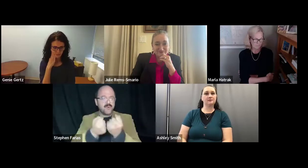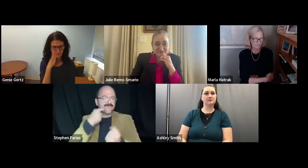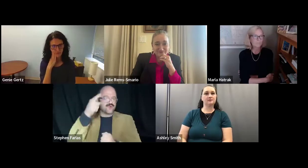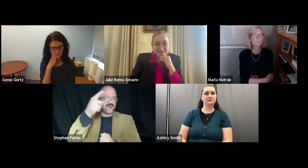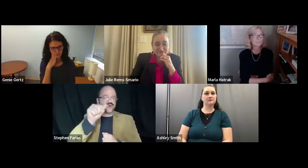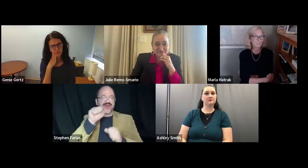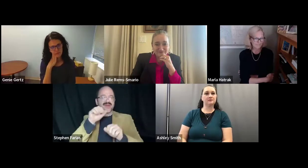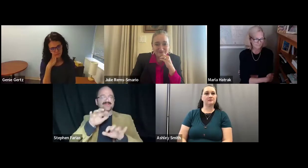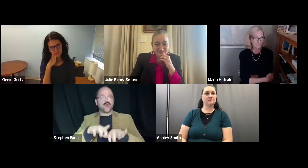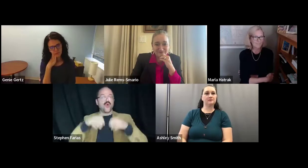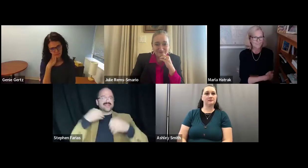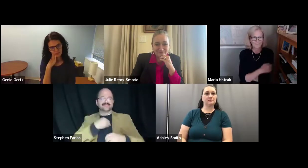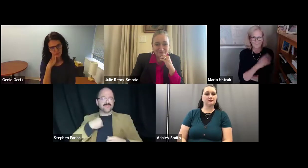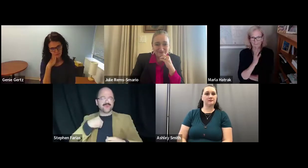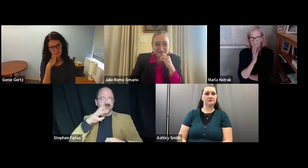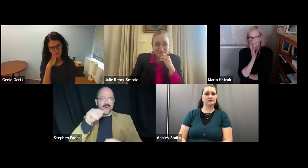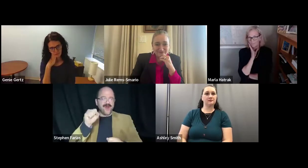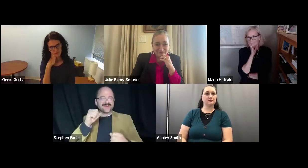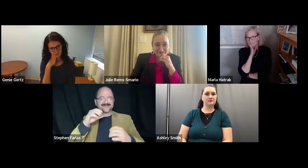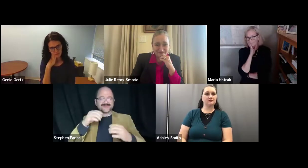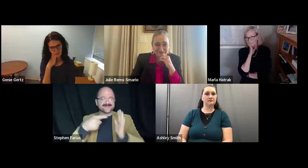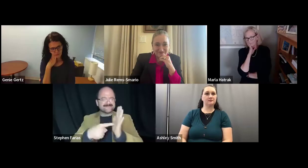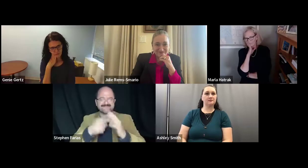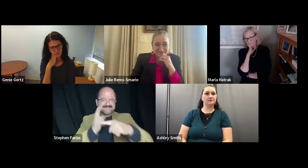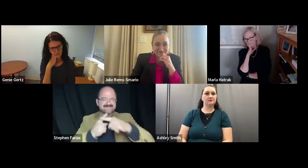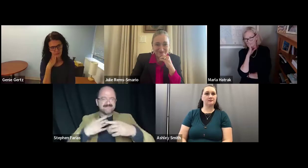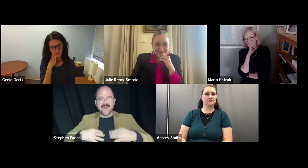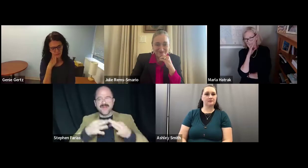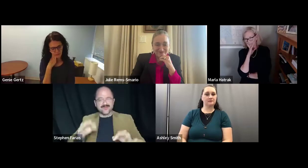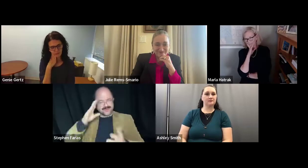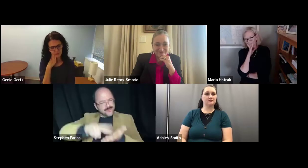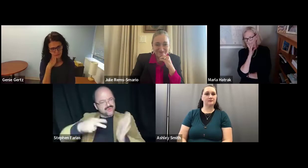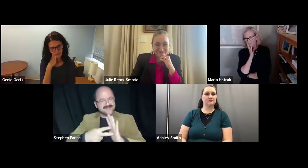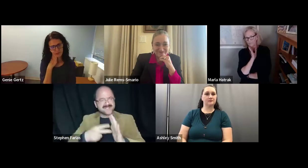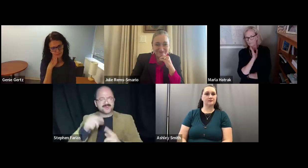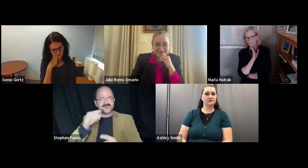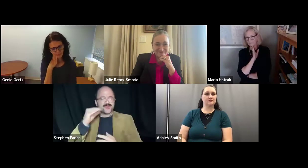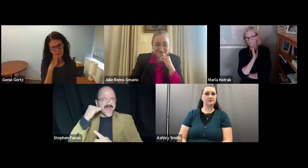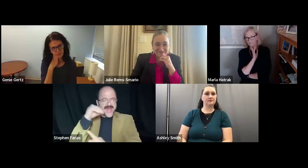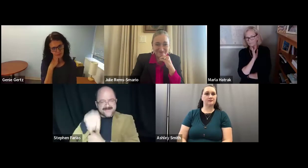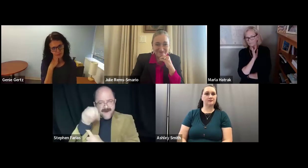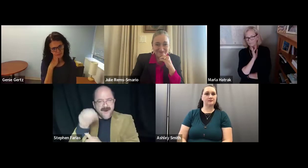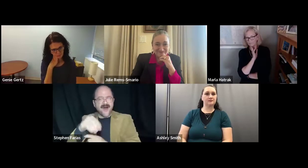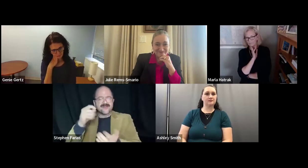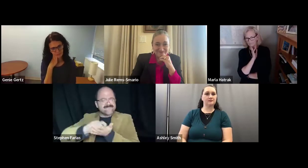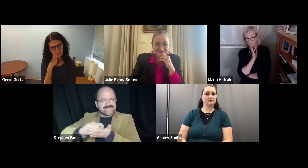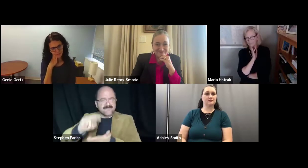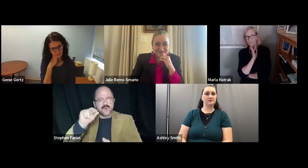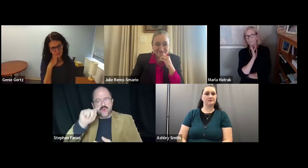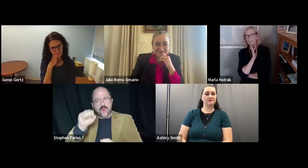presentation, and there was a lot of buy-in, a lot of support from the audience who were all observing this. And they understood there was a lot of people